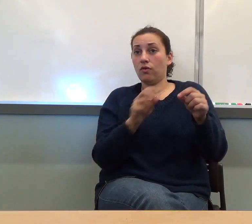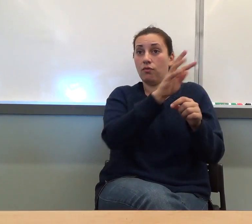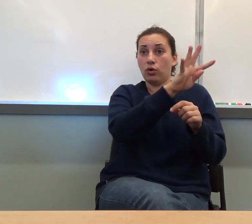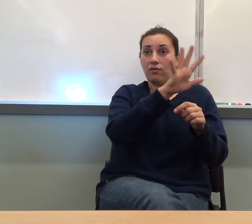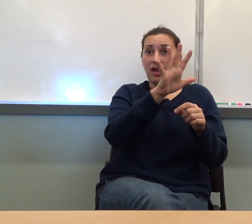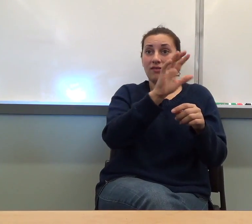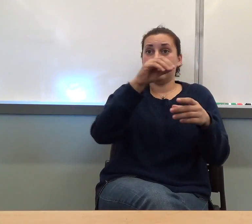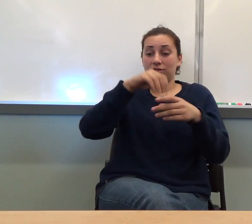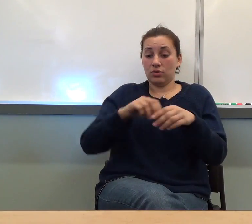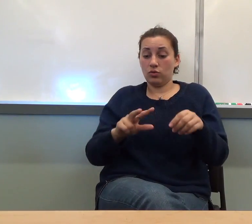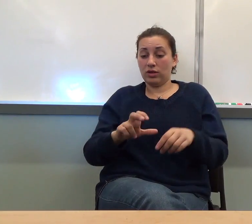say?